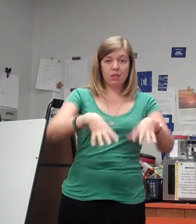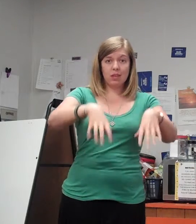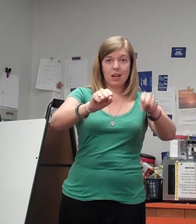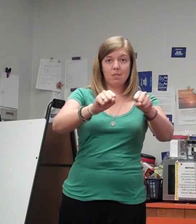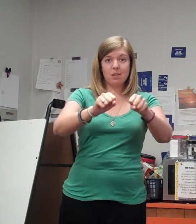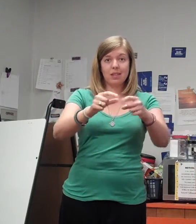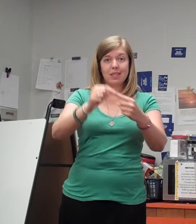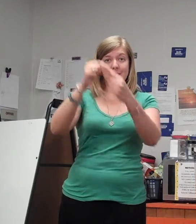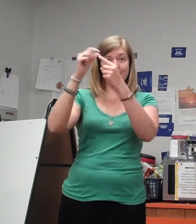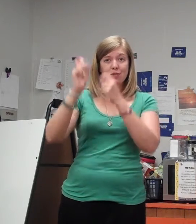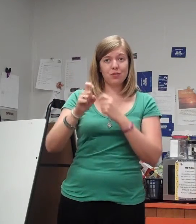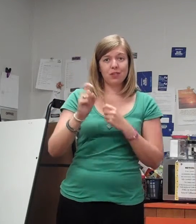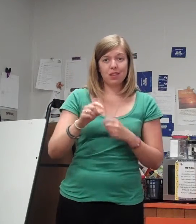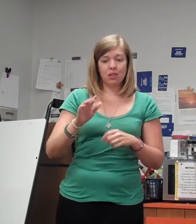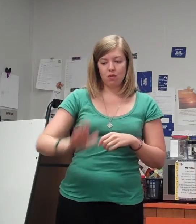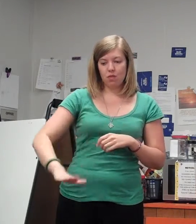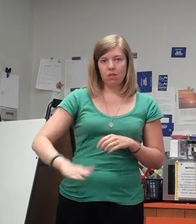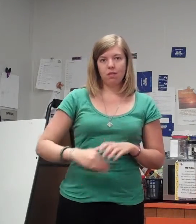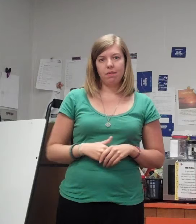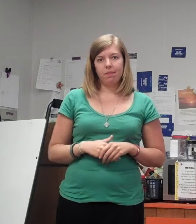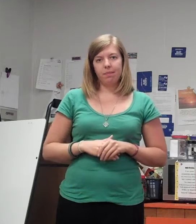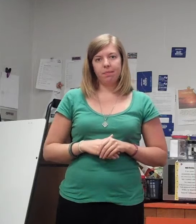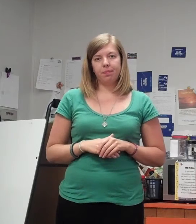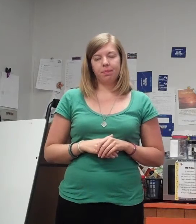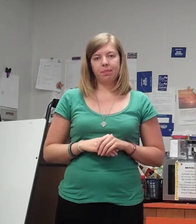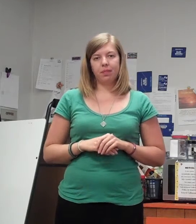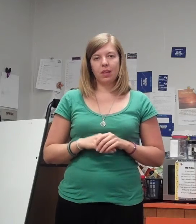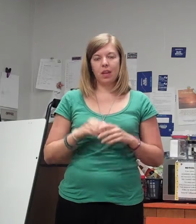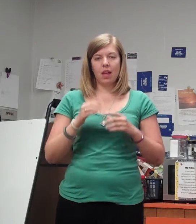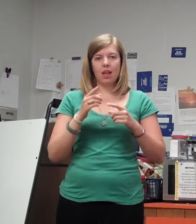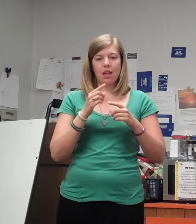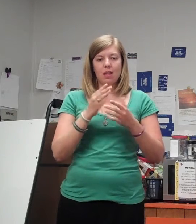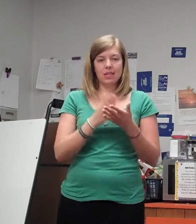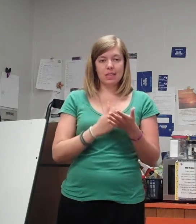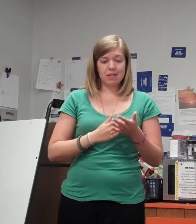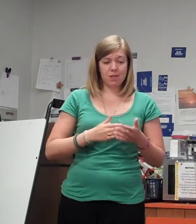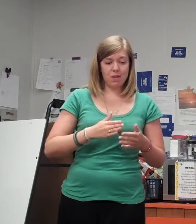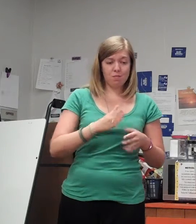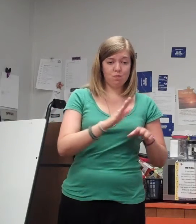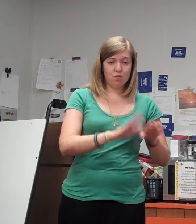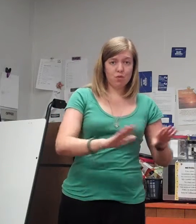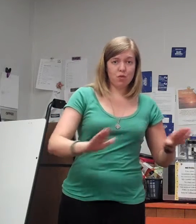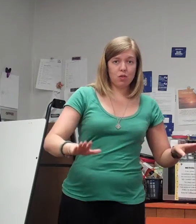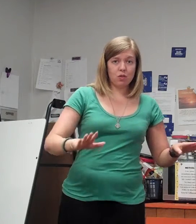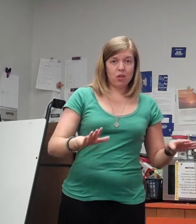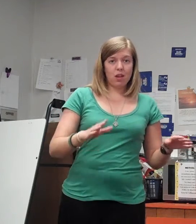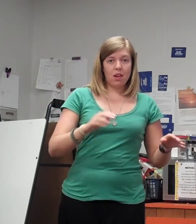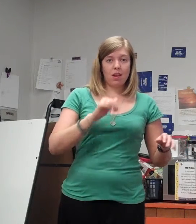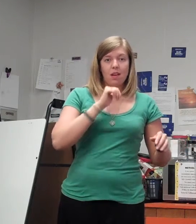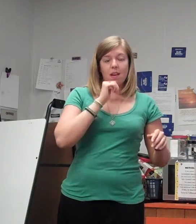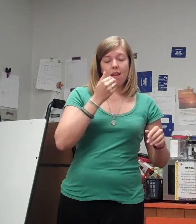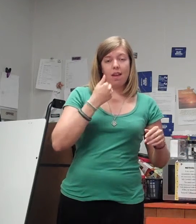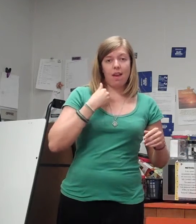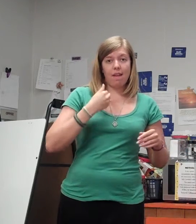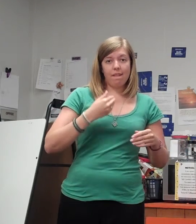Some children were missing limbs. I know for a fact that one had a heart